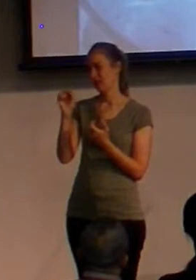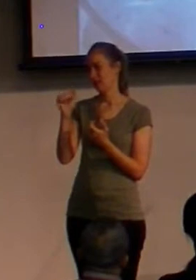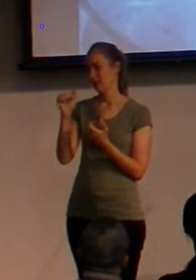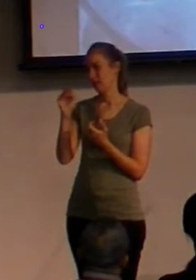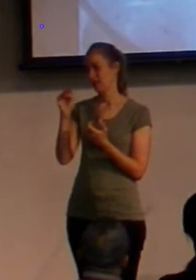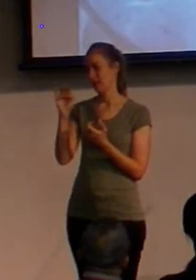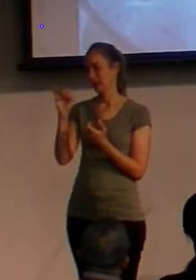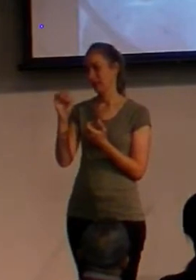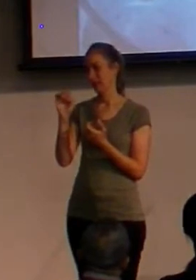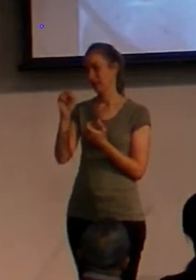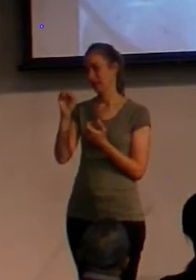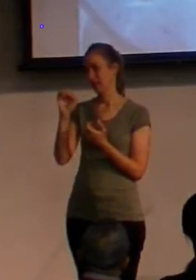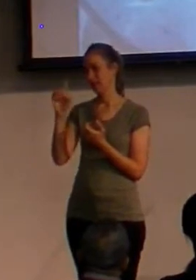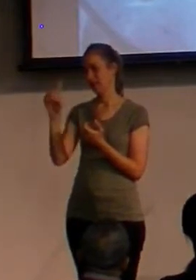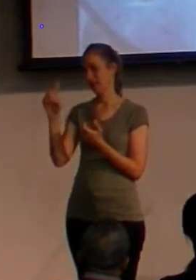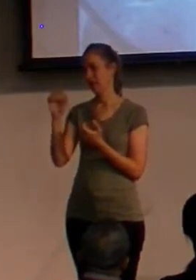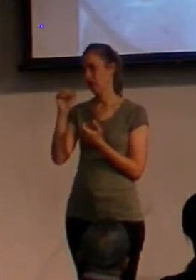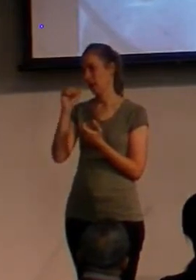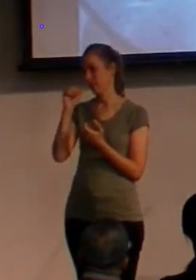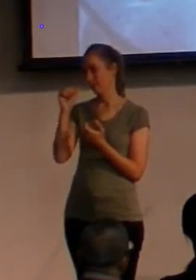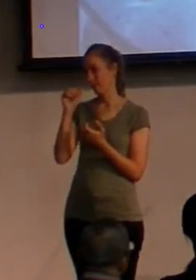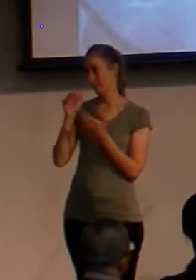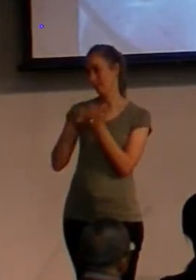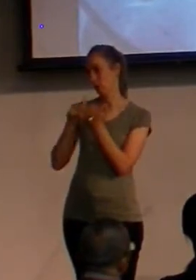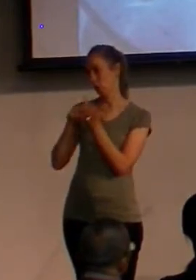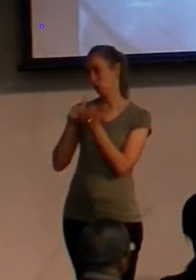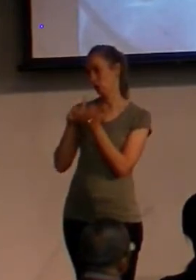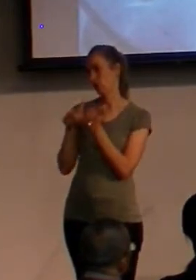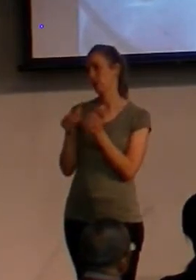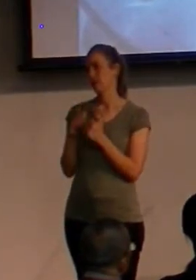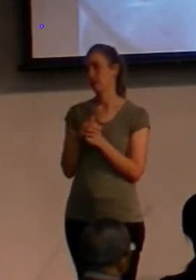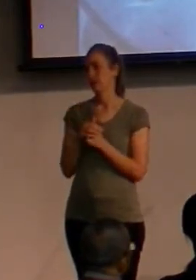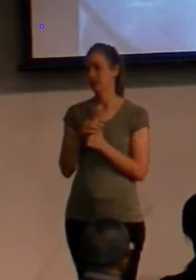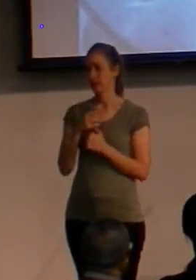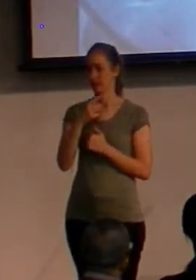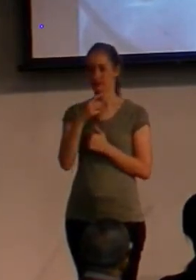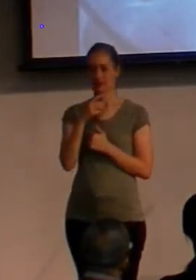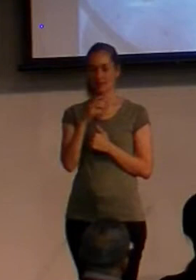white is maize, corn mush.